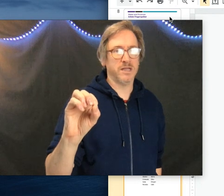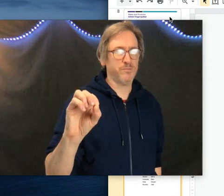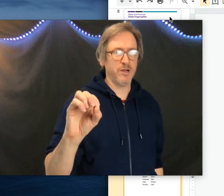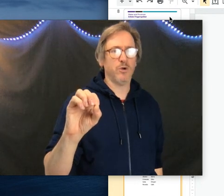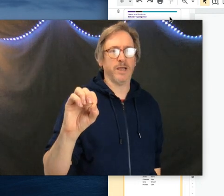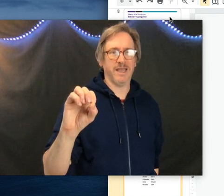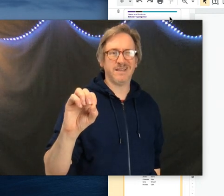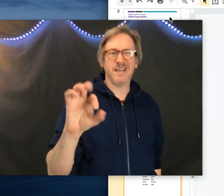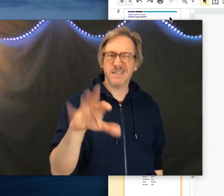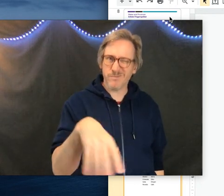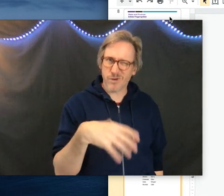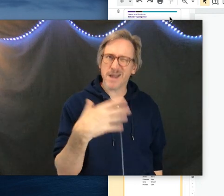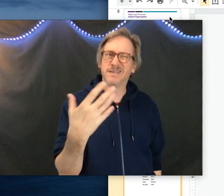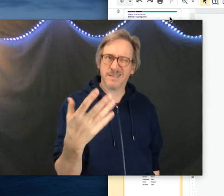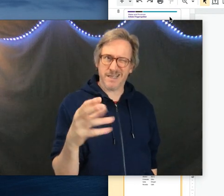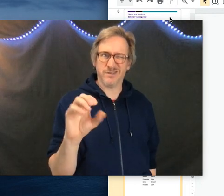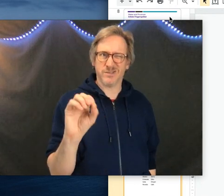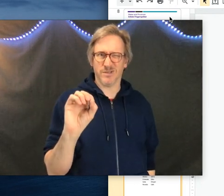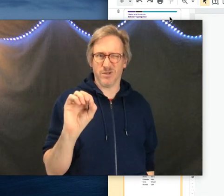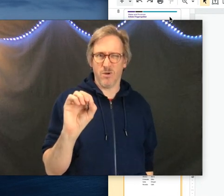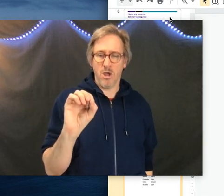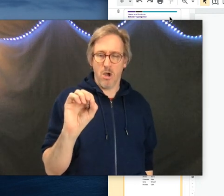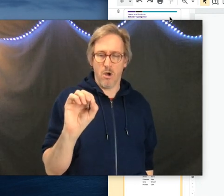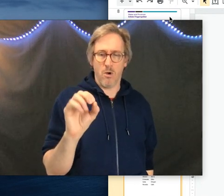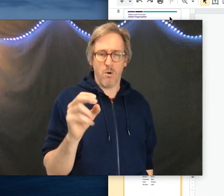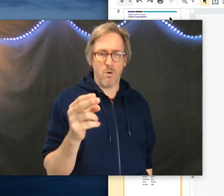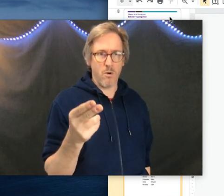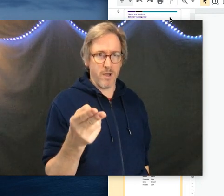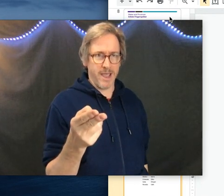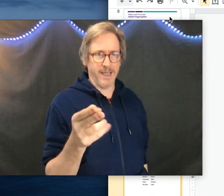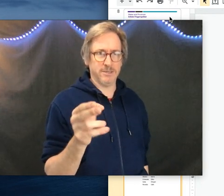Ohio. It's pretty quick. It takes some practice to get used to it. So,